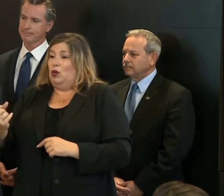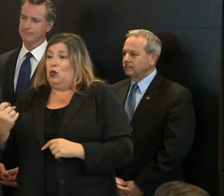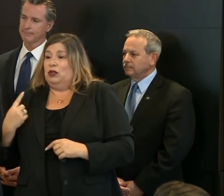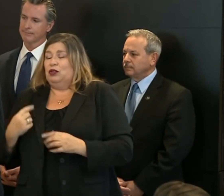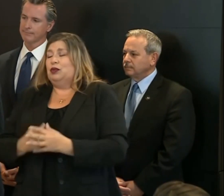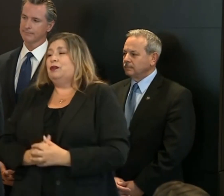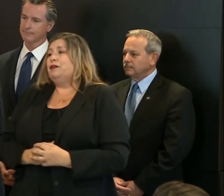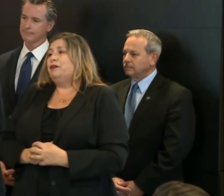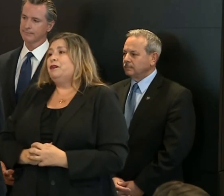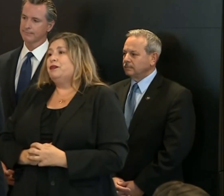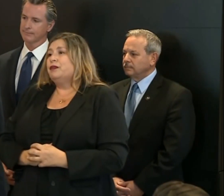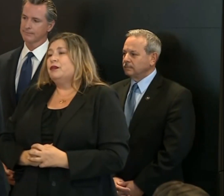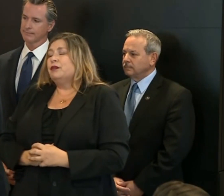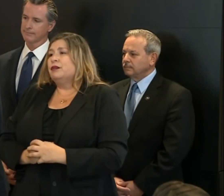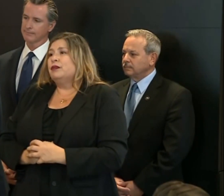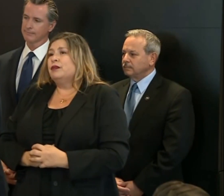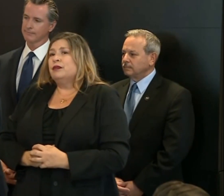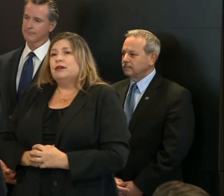question.